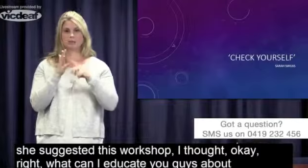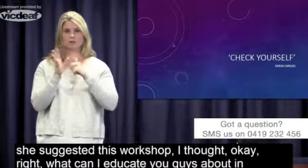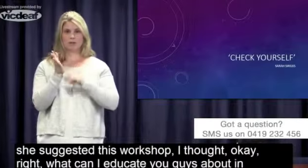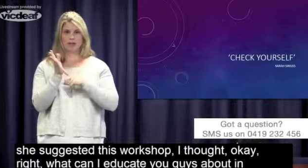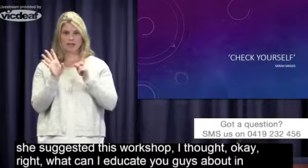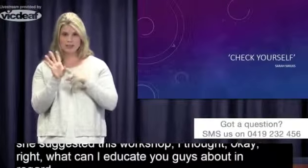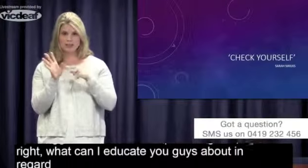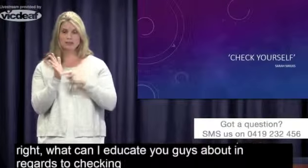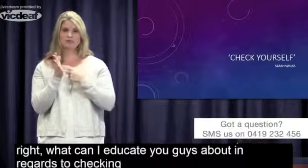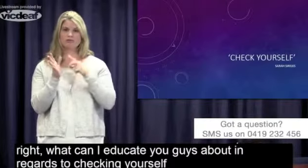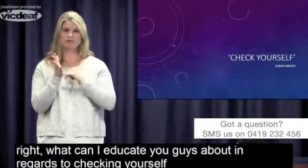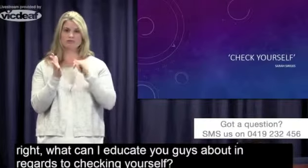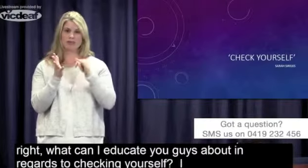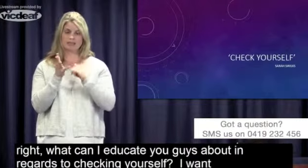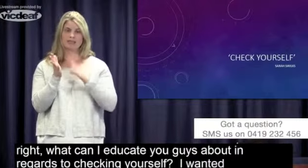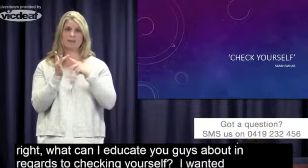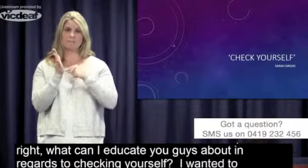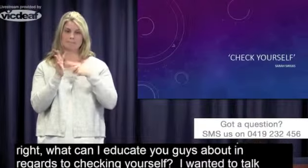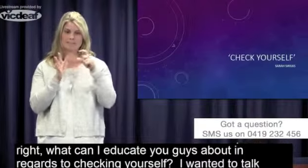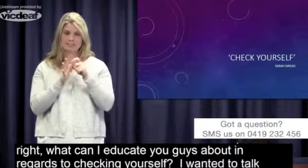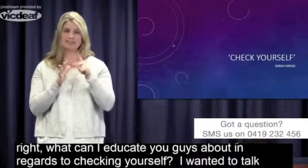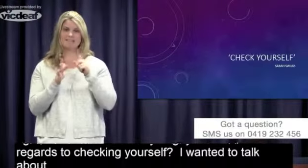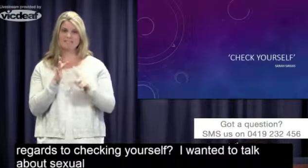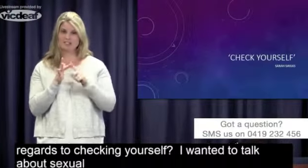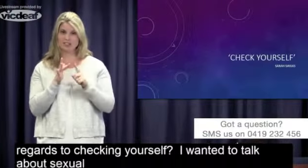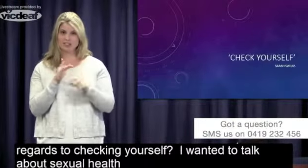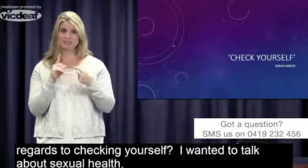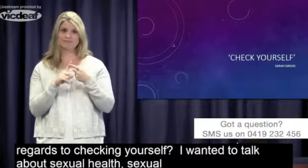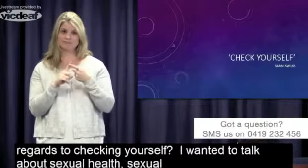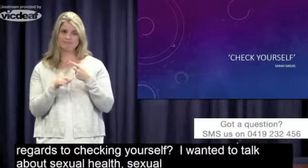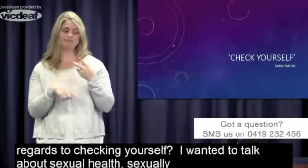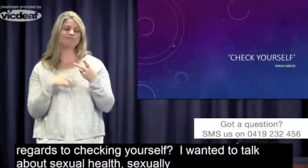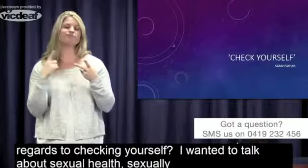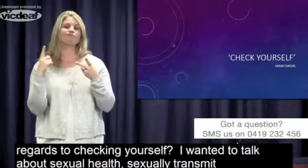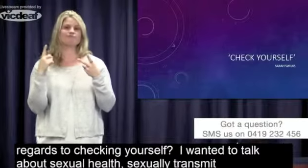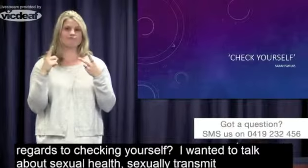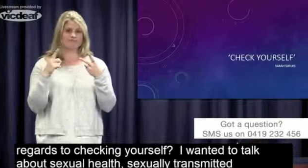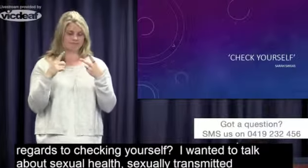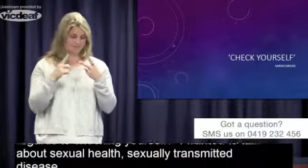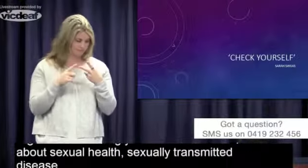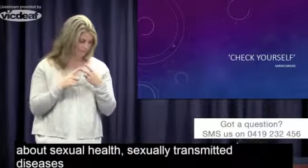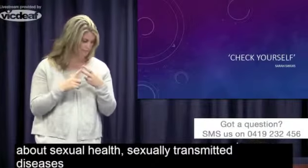wanted to talk about sexual health, sexually transmitted diseases, which are also known as STIs,